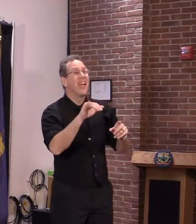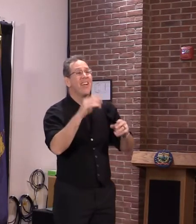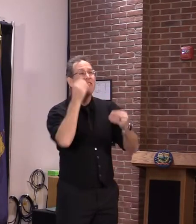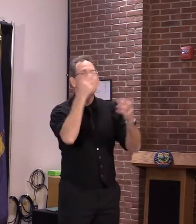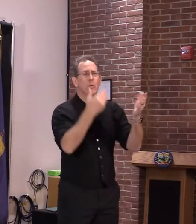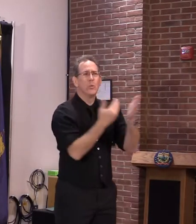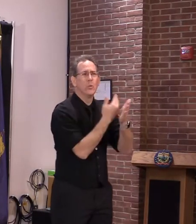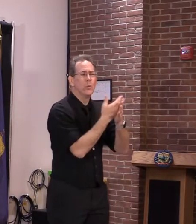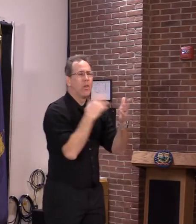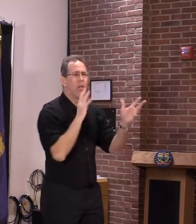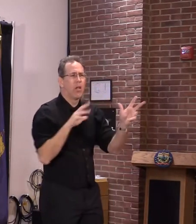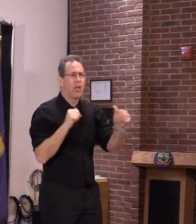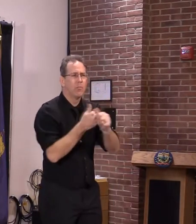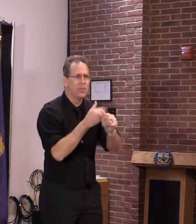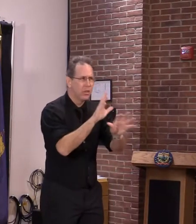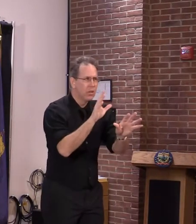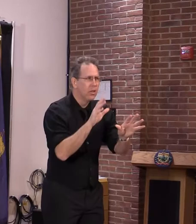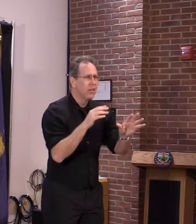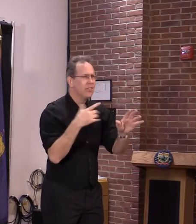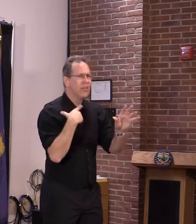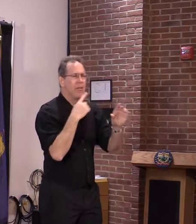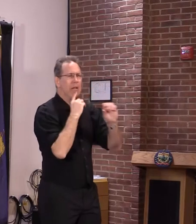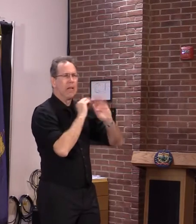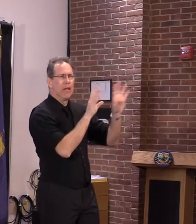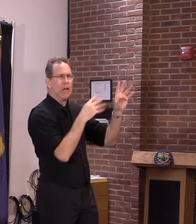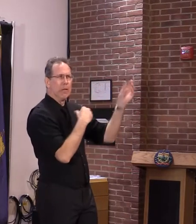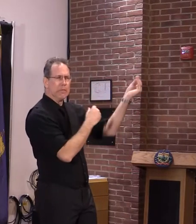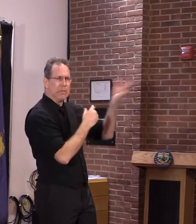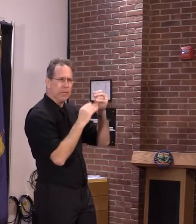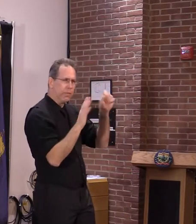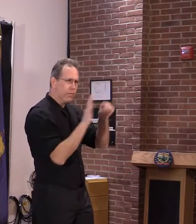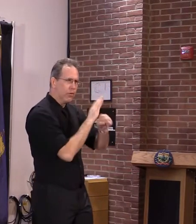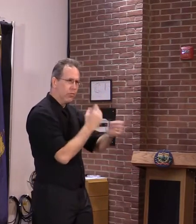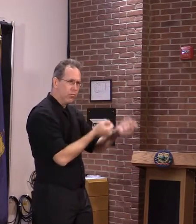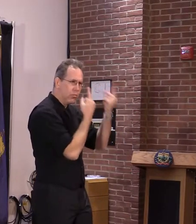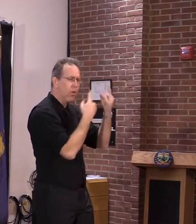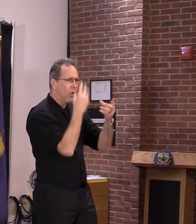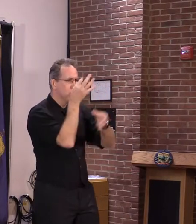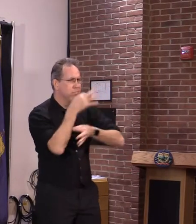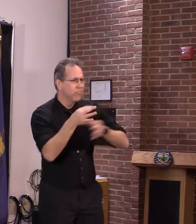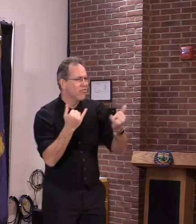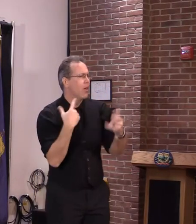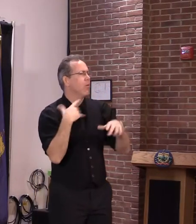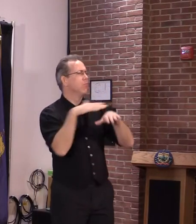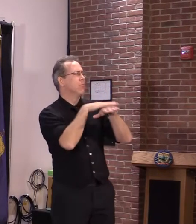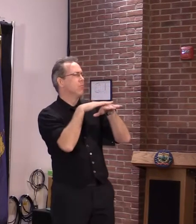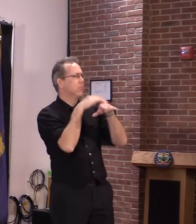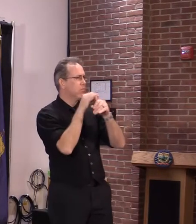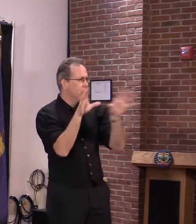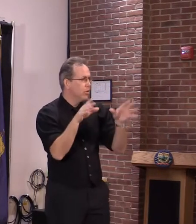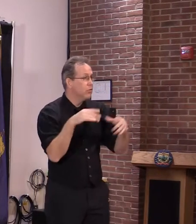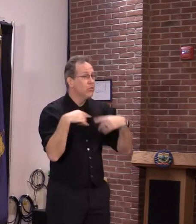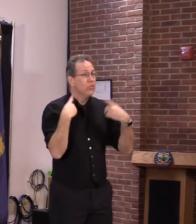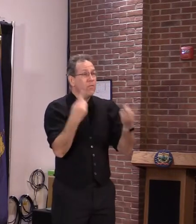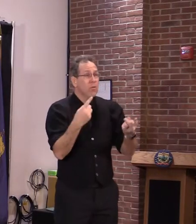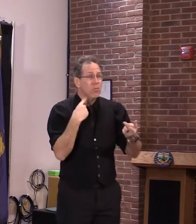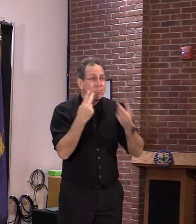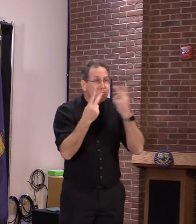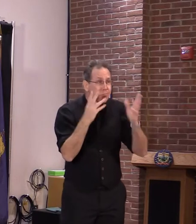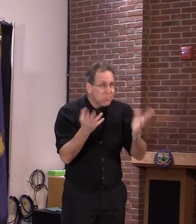are Omicron specific, which haven't happened yet, the longstanding guidelines throughout the pandemic have